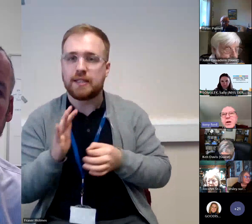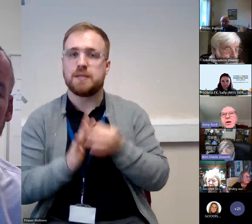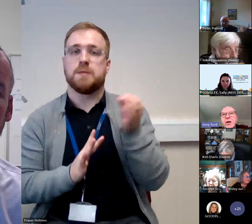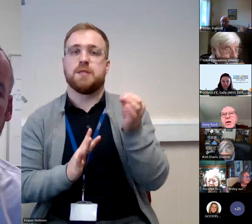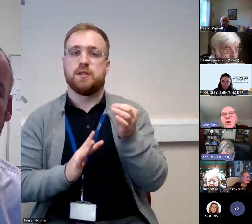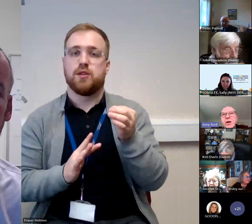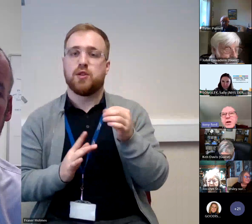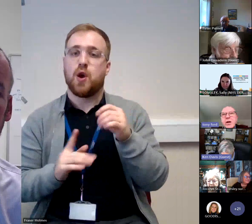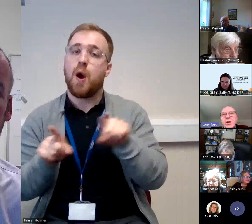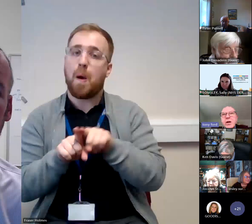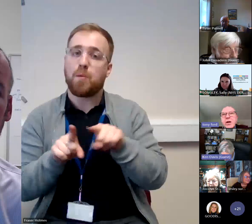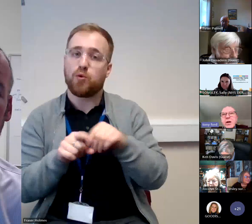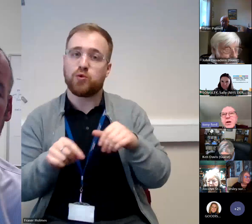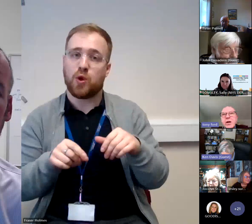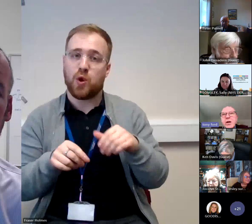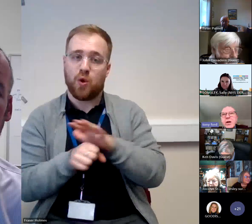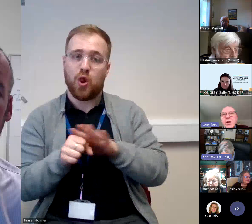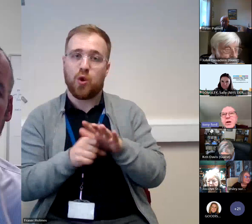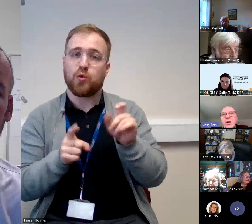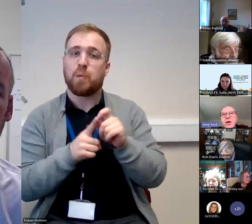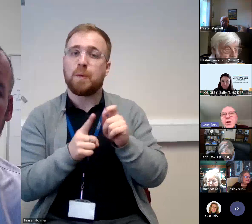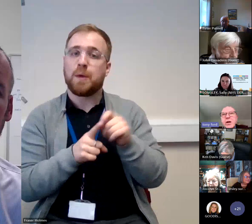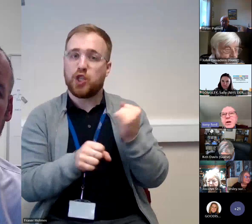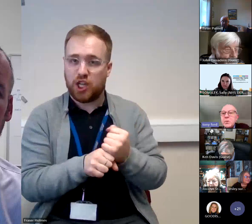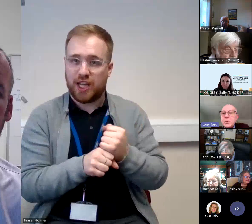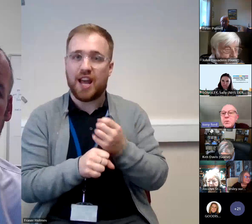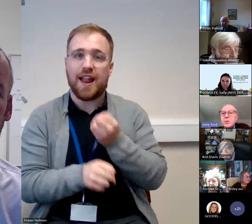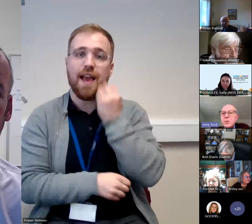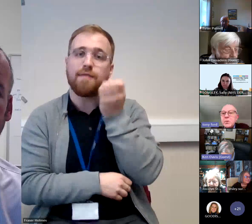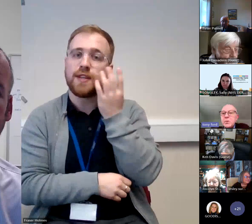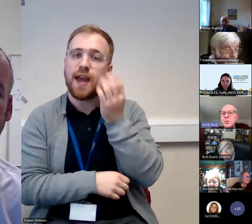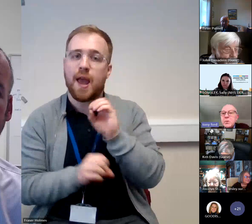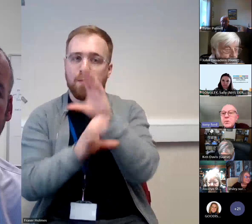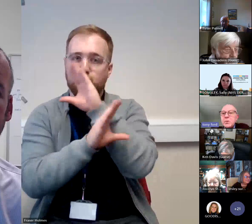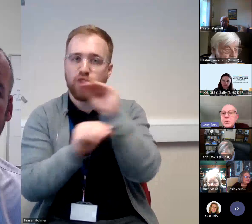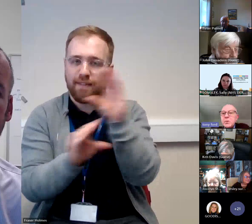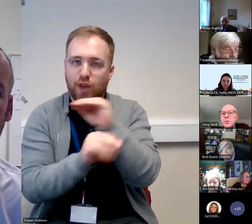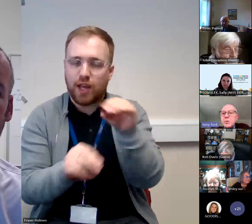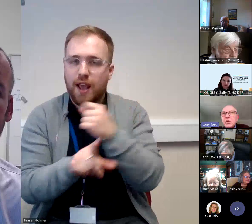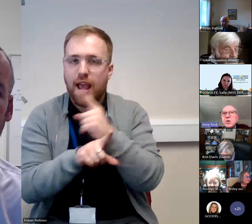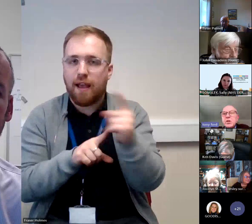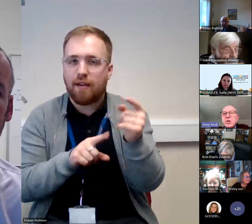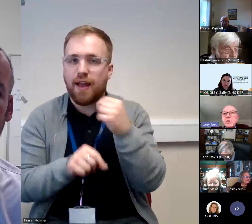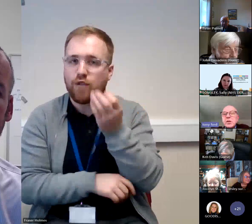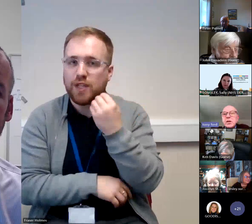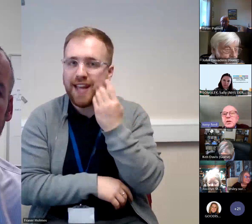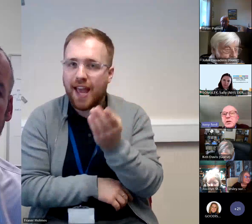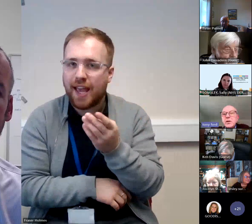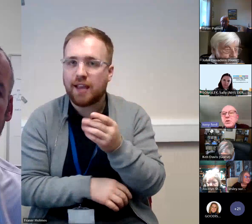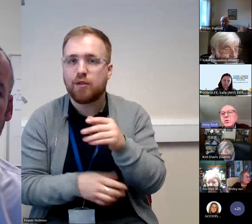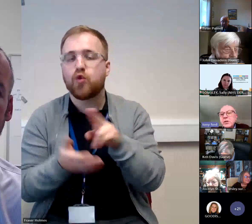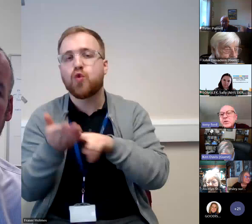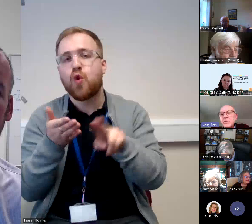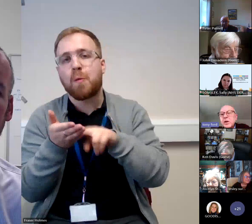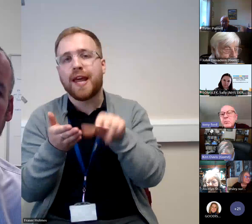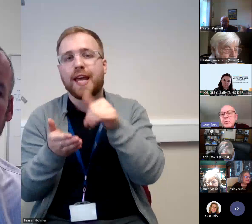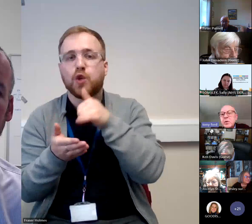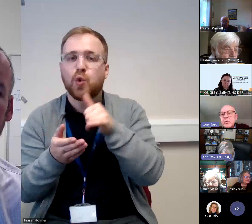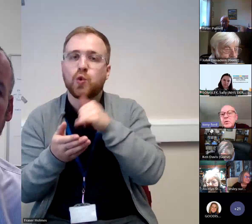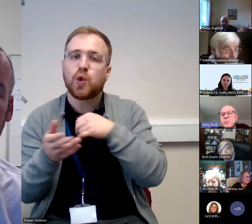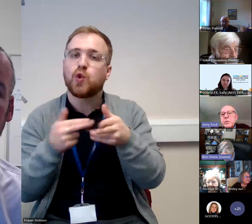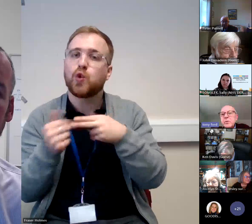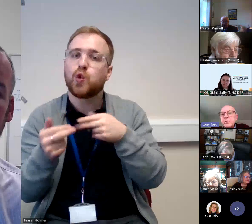also on the local PPG, and I do a daily briefing with people every day, largely using newsletters that